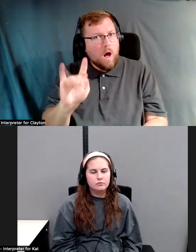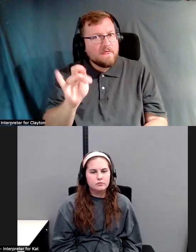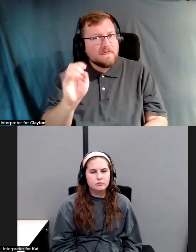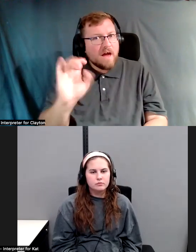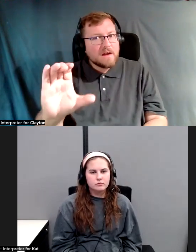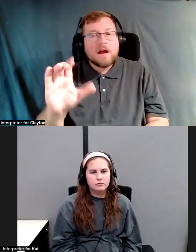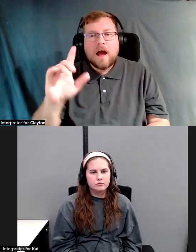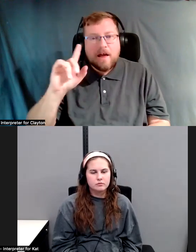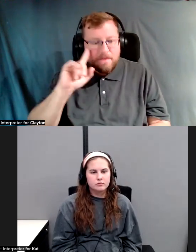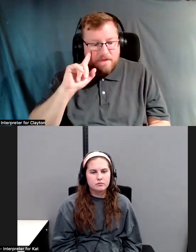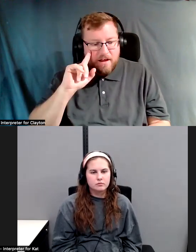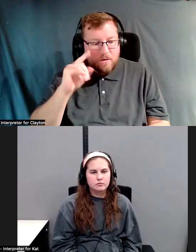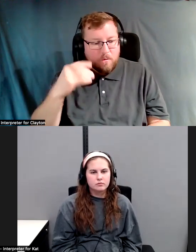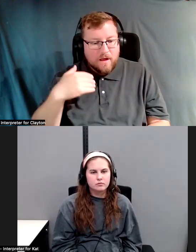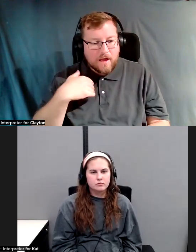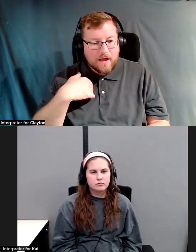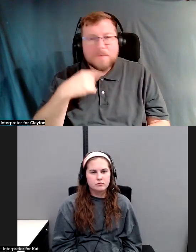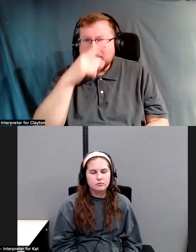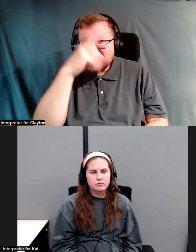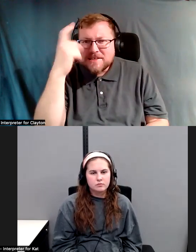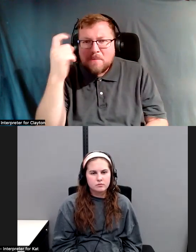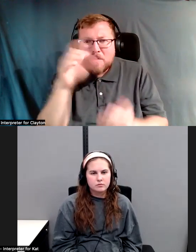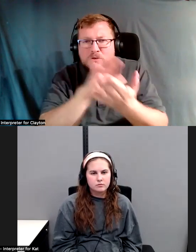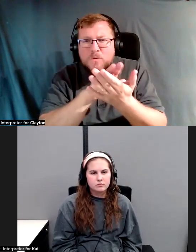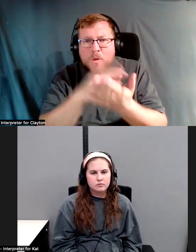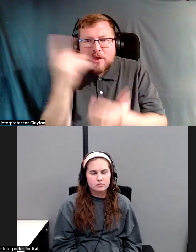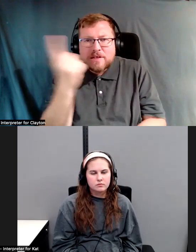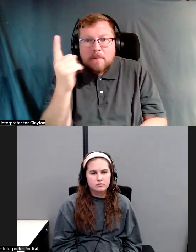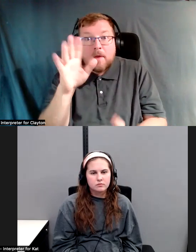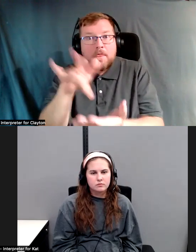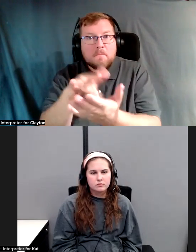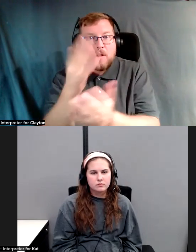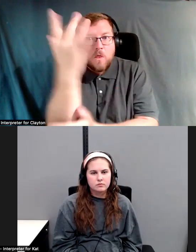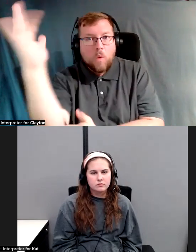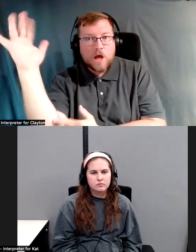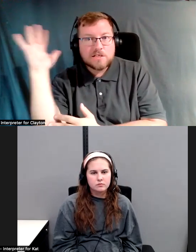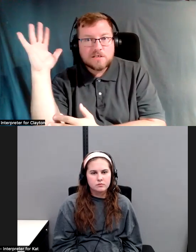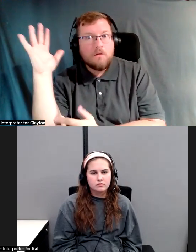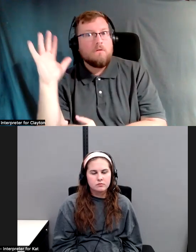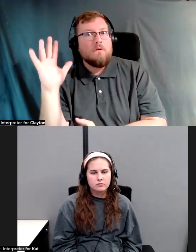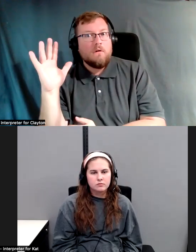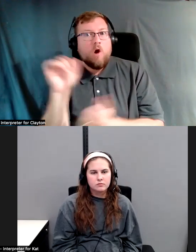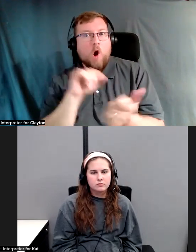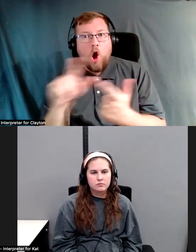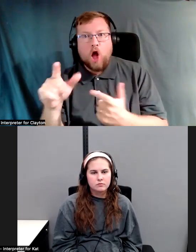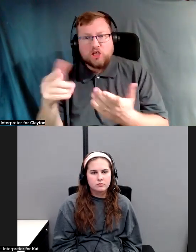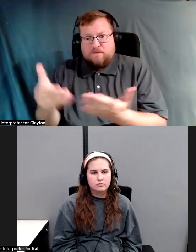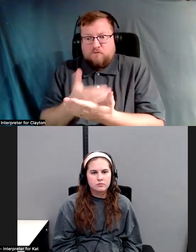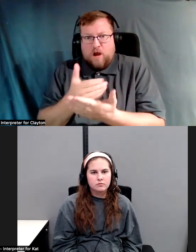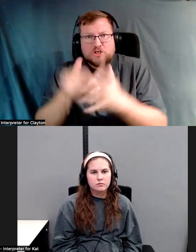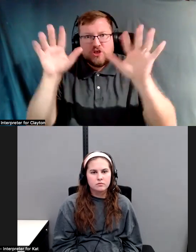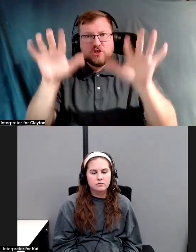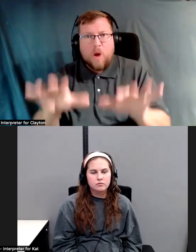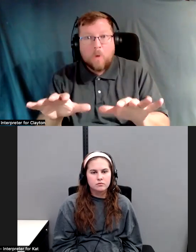I think it was like a summer school or something like that, but it was in the middle of the woods and with all fresh snowfall. So everything